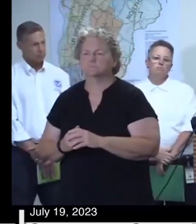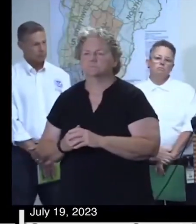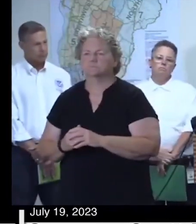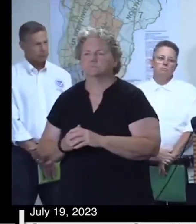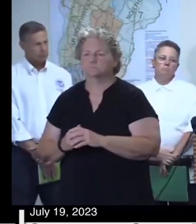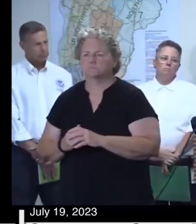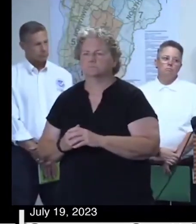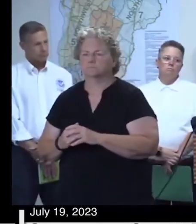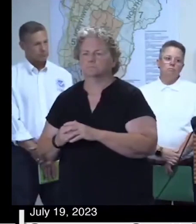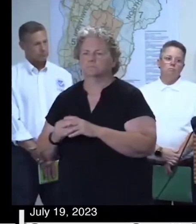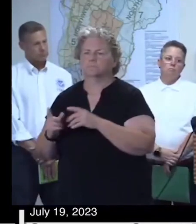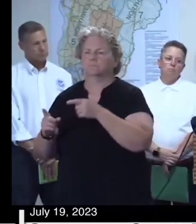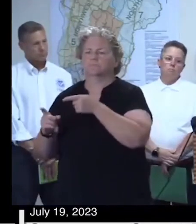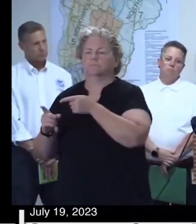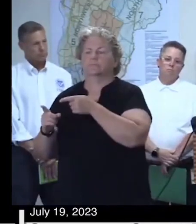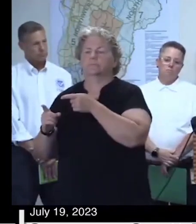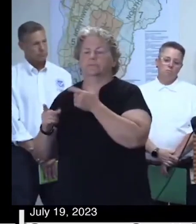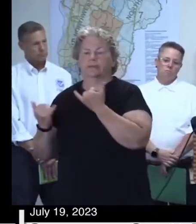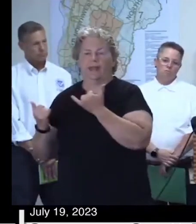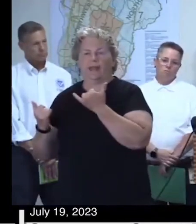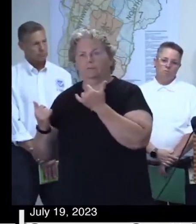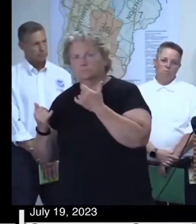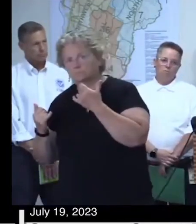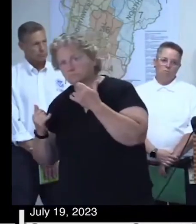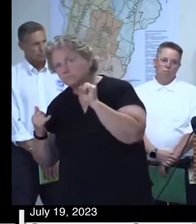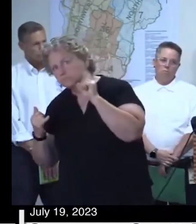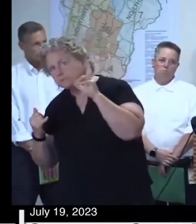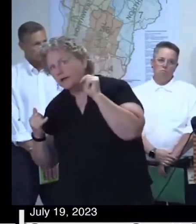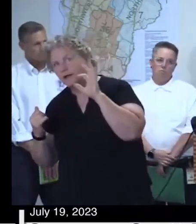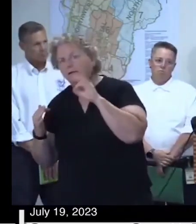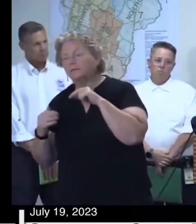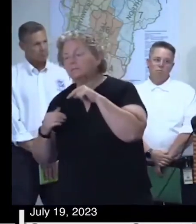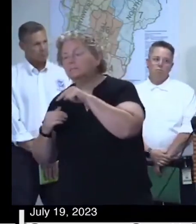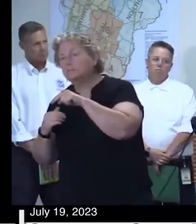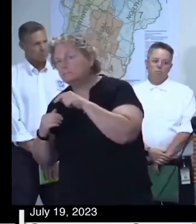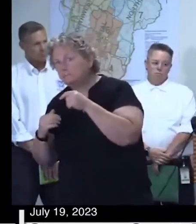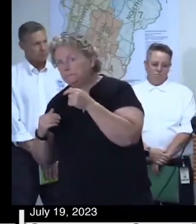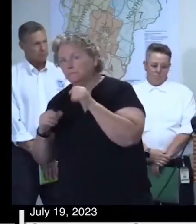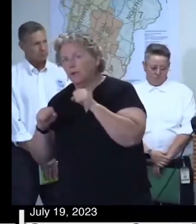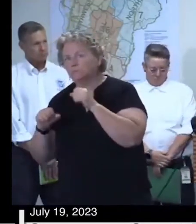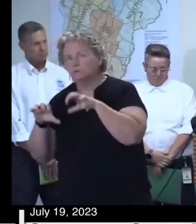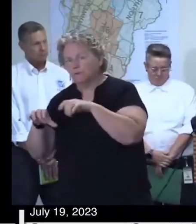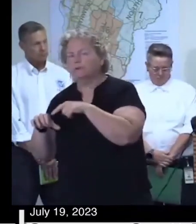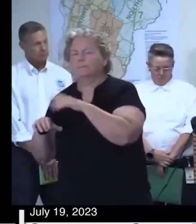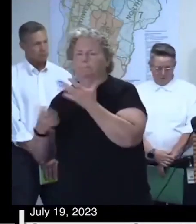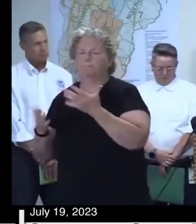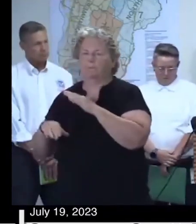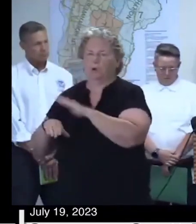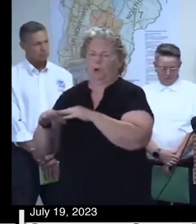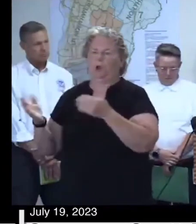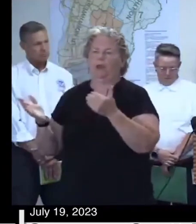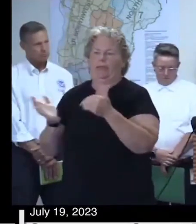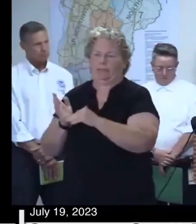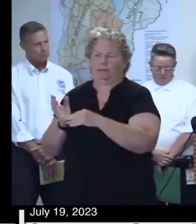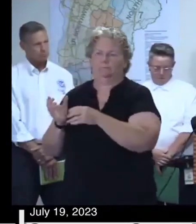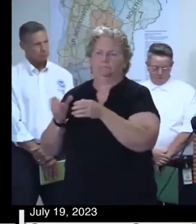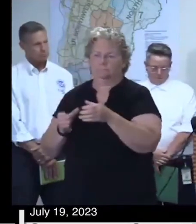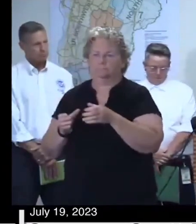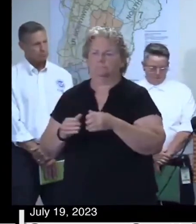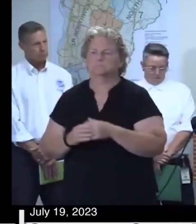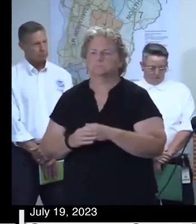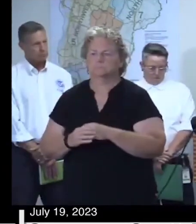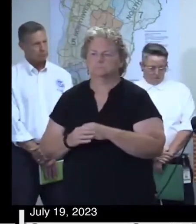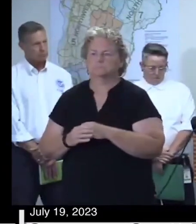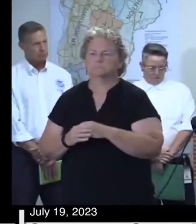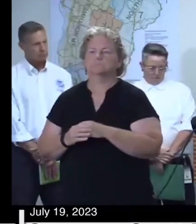recall. We also have the aviation team, which was very busy last week. They haven't had any missions yesterday or